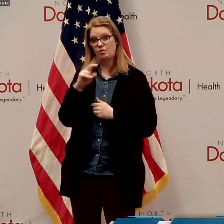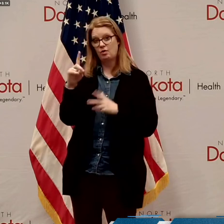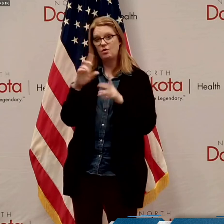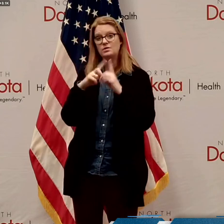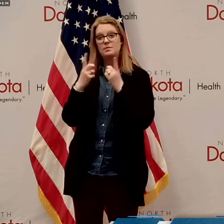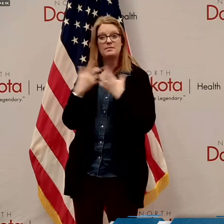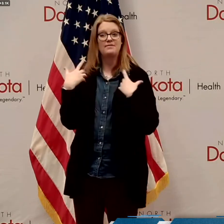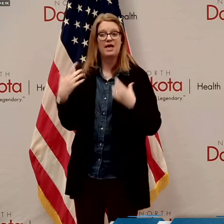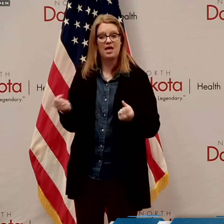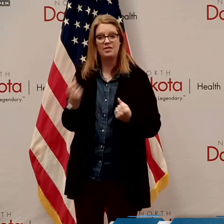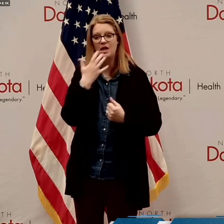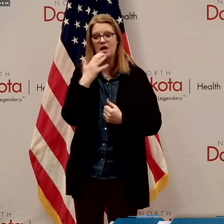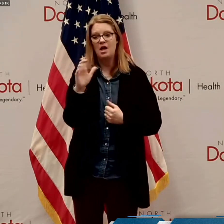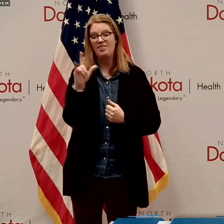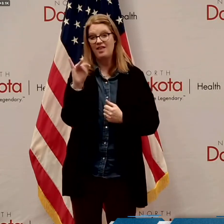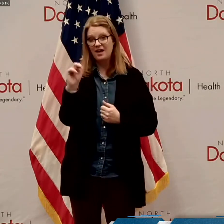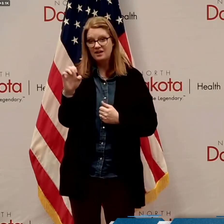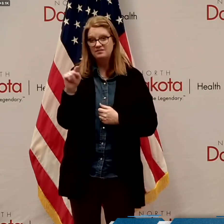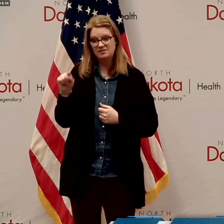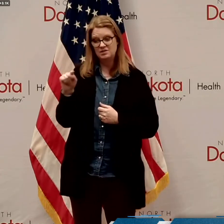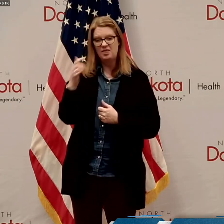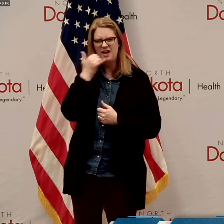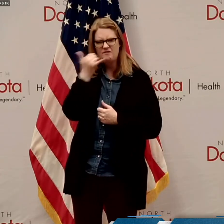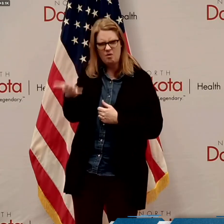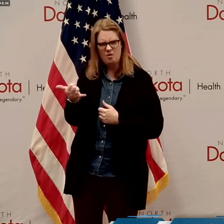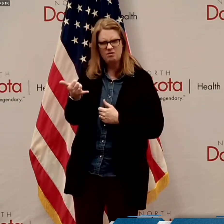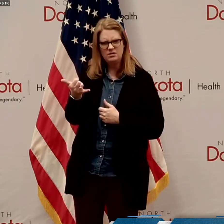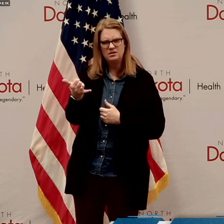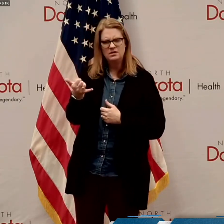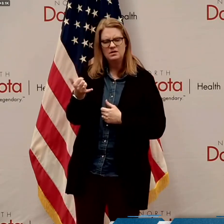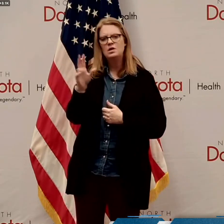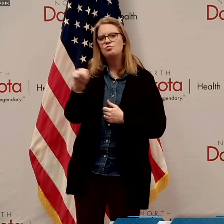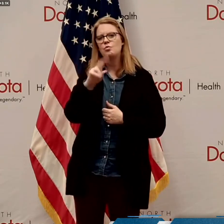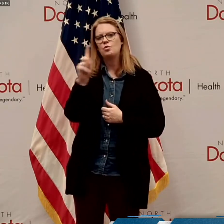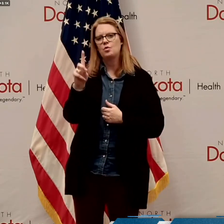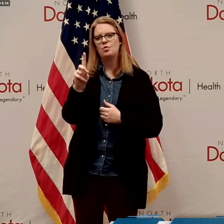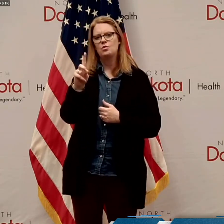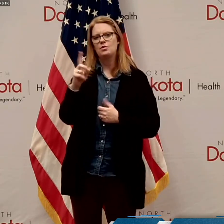Health Hotline, and that, again, you can find that at the